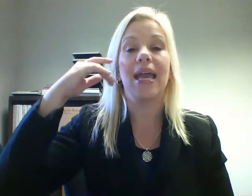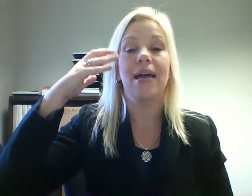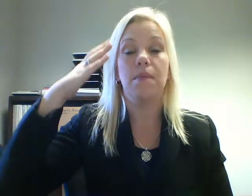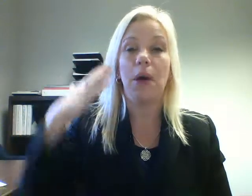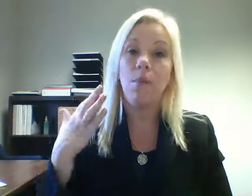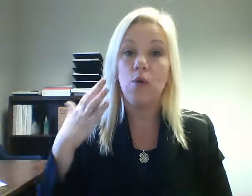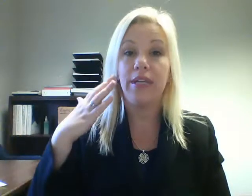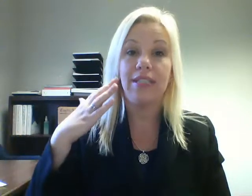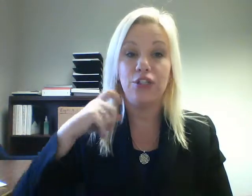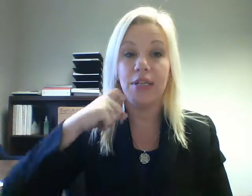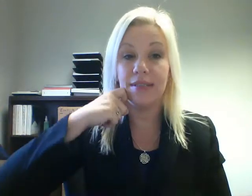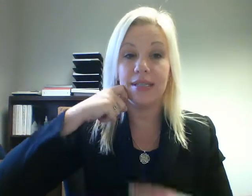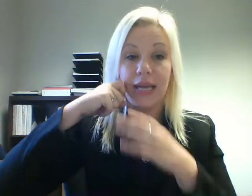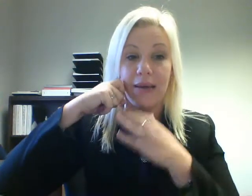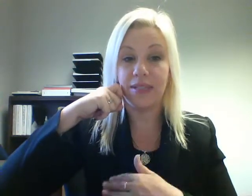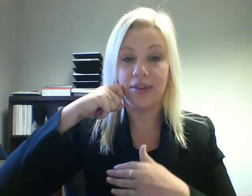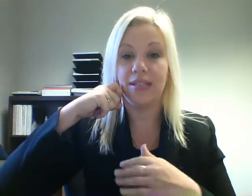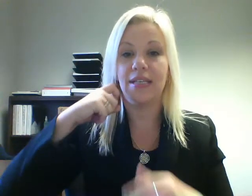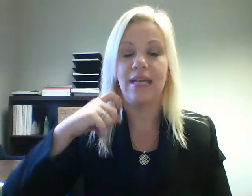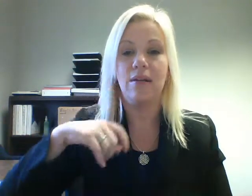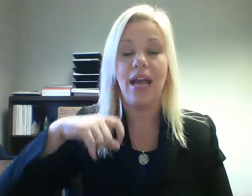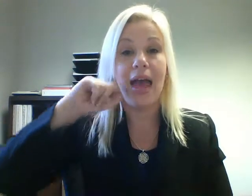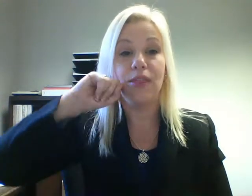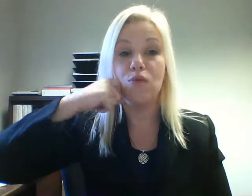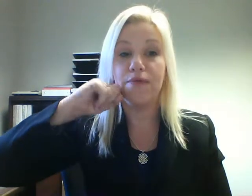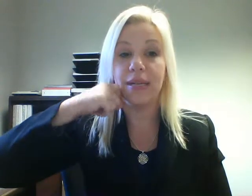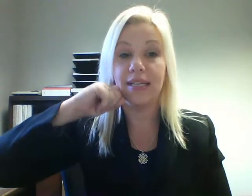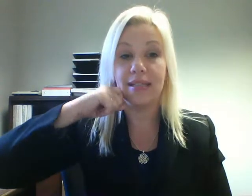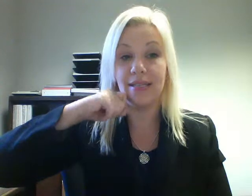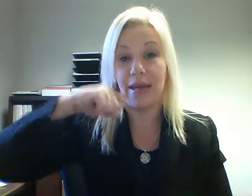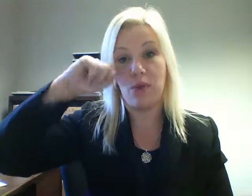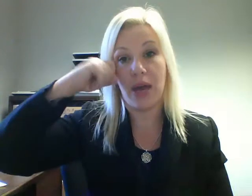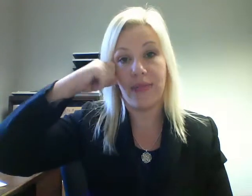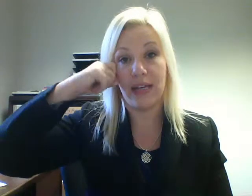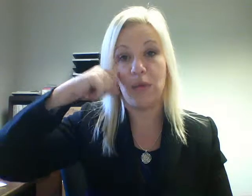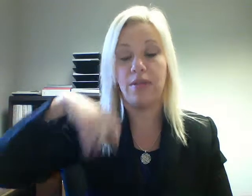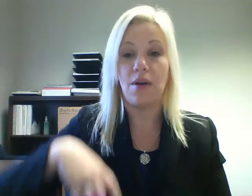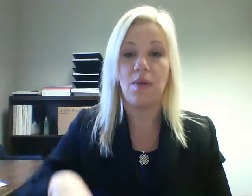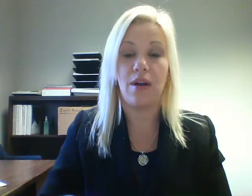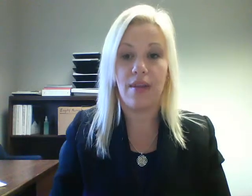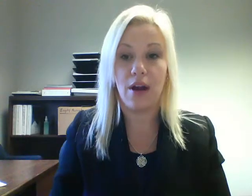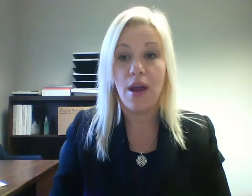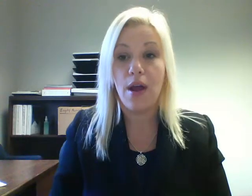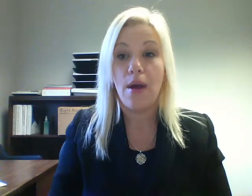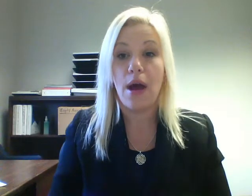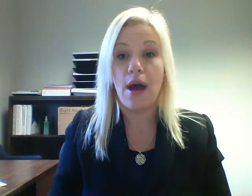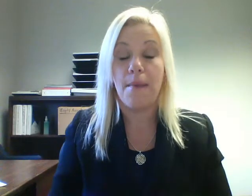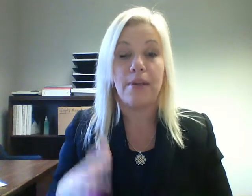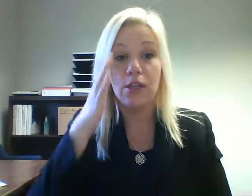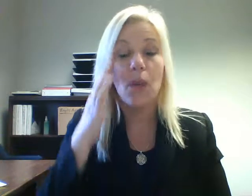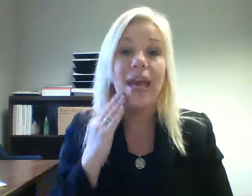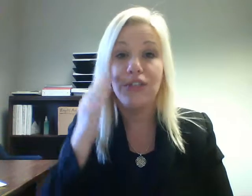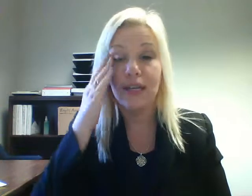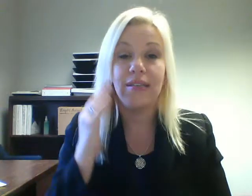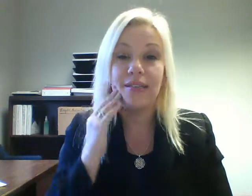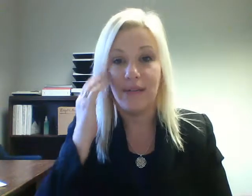and the palm orientation is the same, it's facing down, and the movement is the same, you got that twist going on there. But the location is